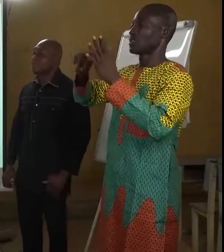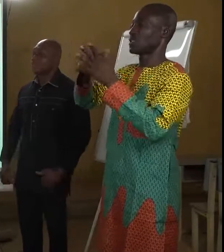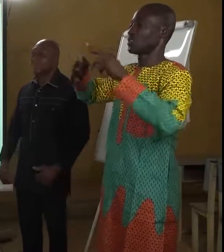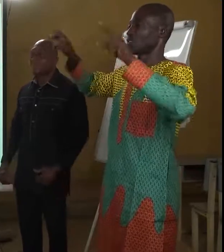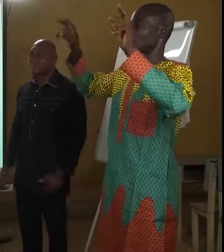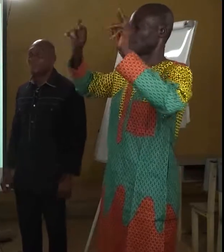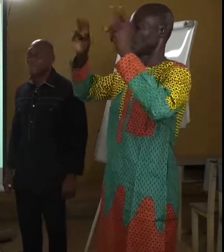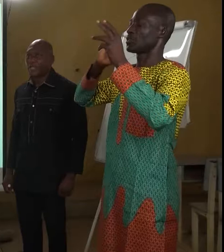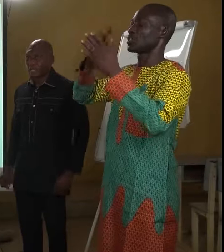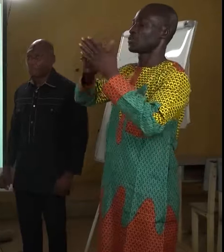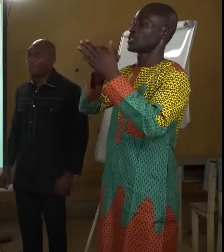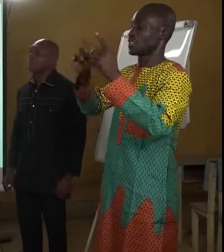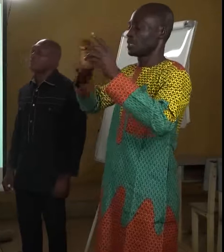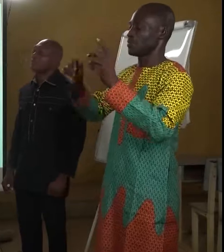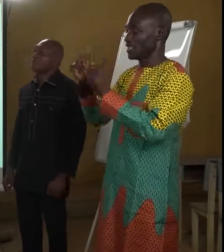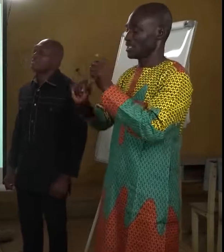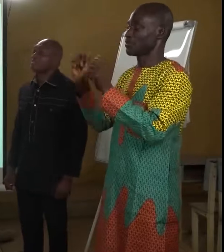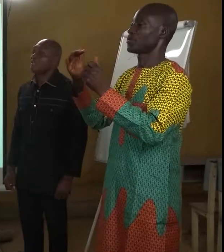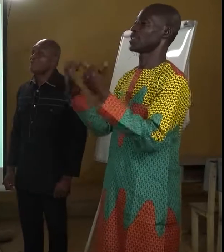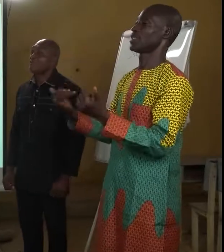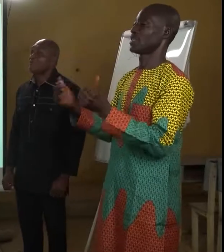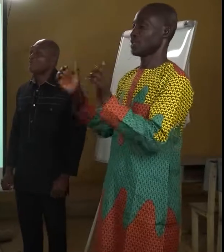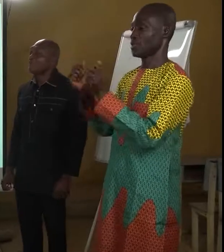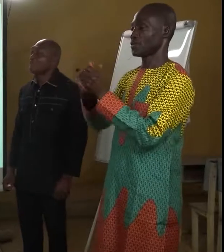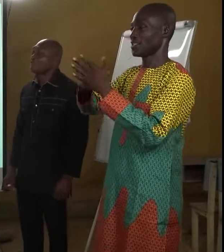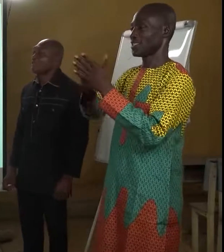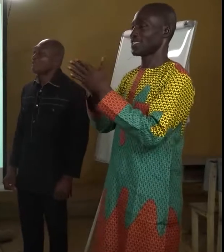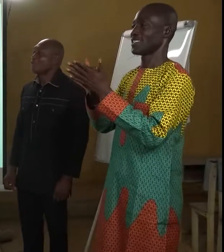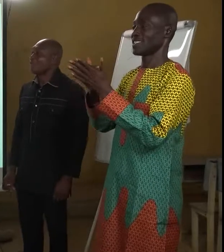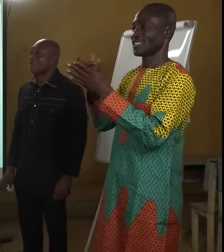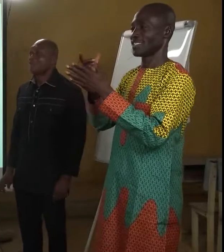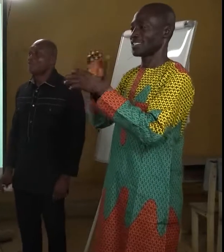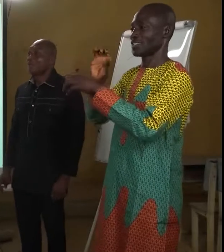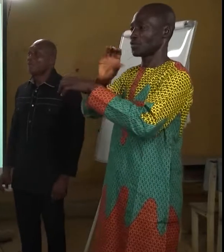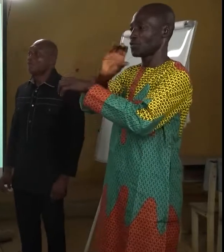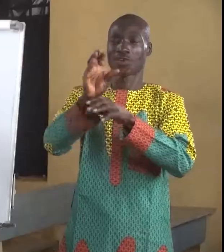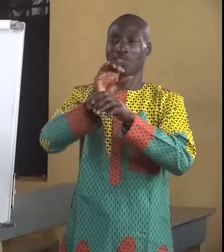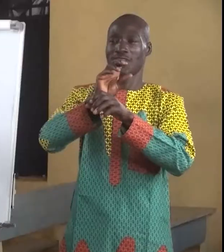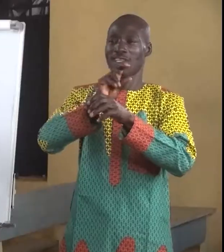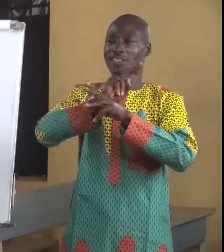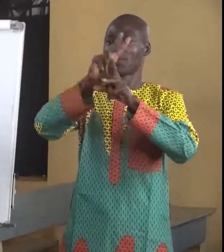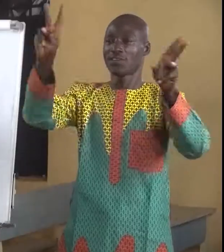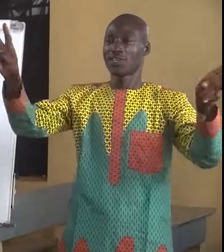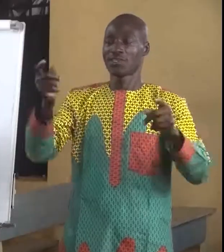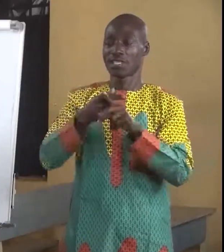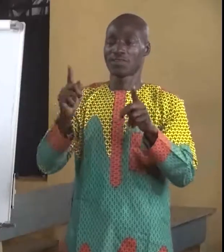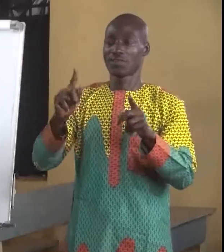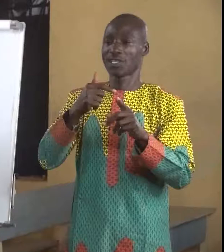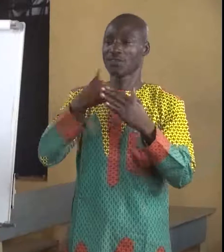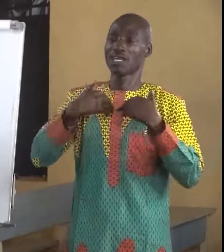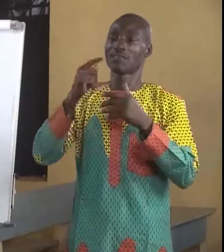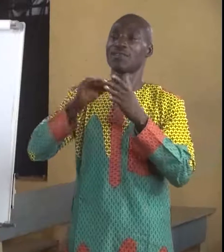is what is happening everywhere now. With this coronavirus and the lockdown everywhere, we have what we